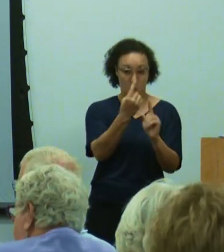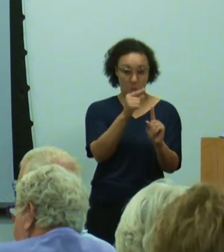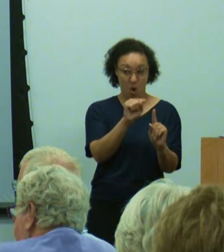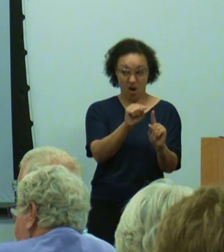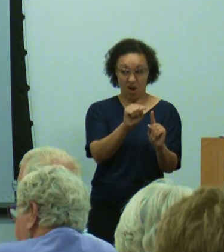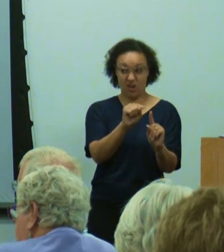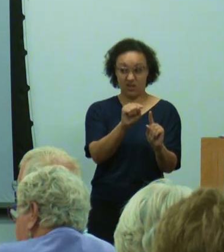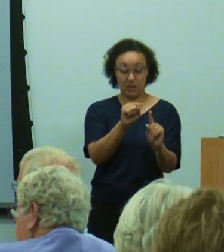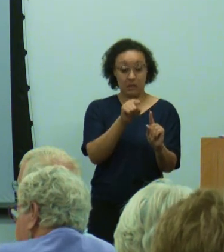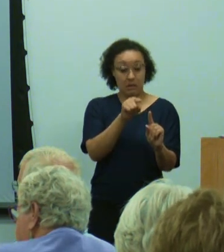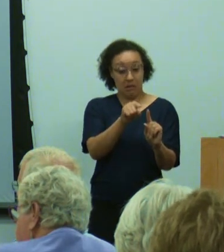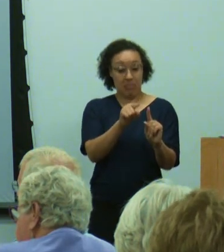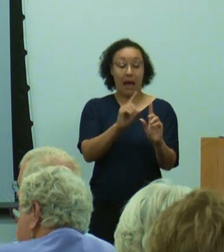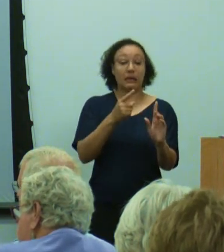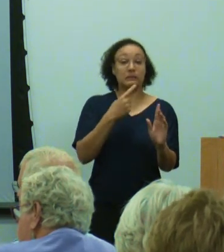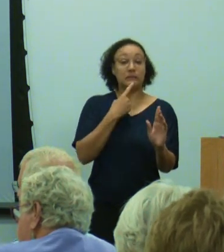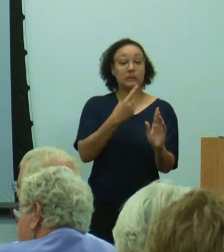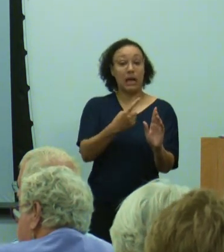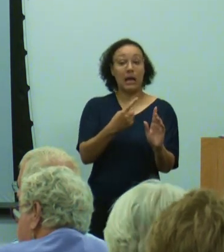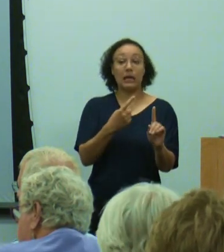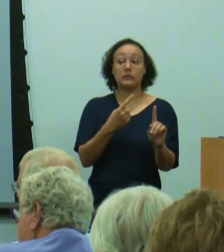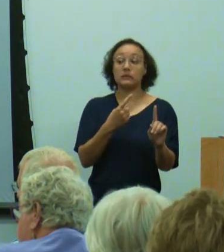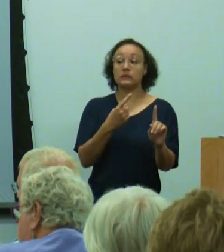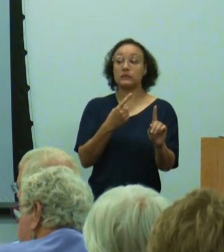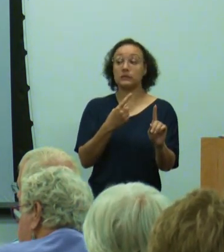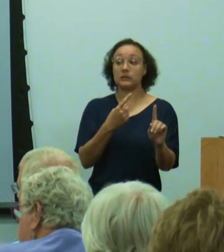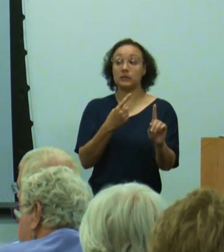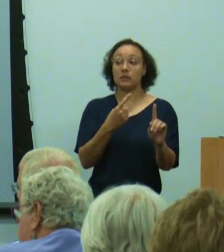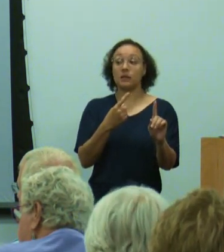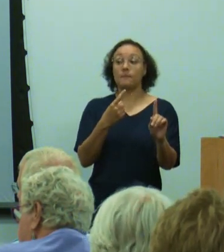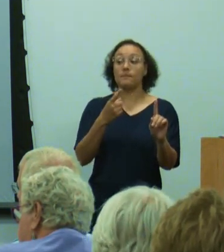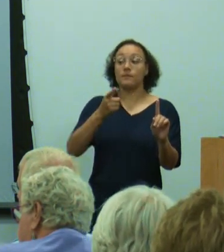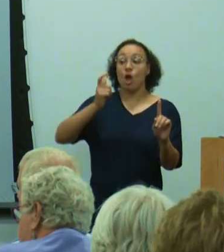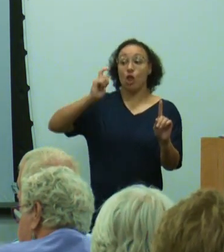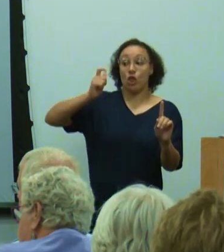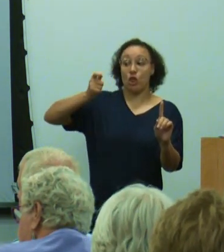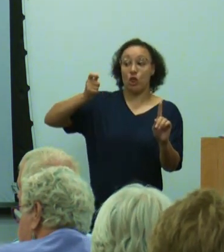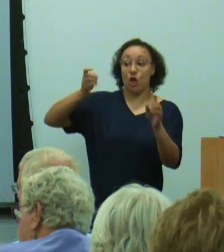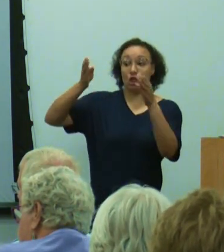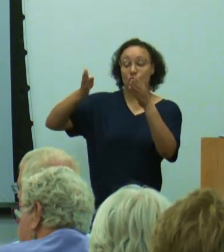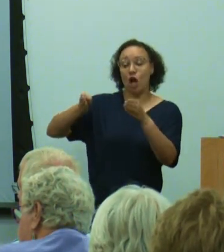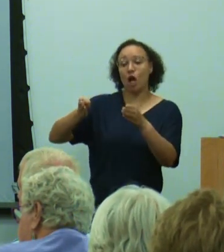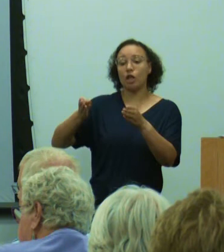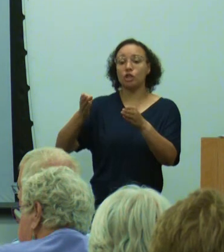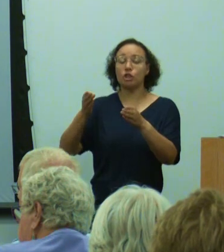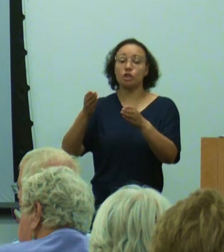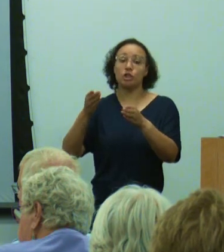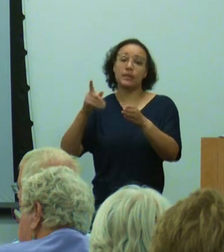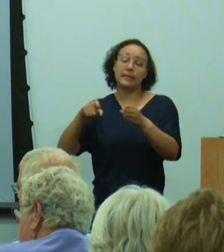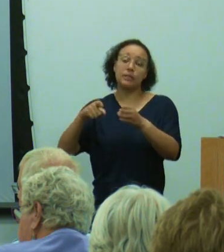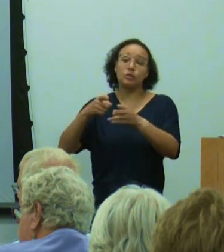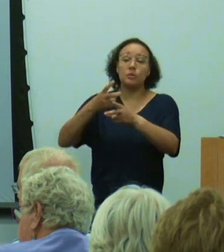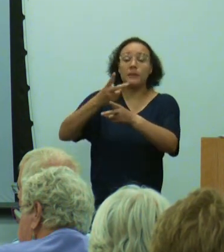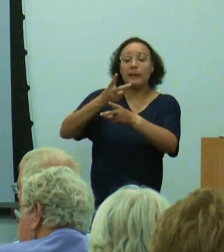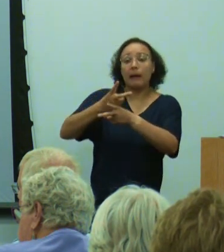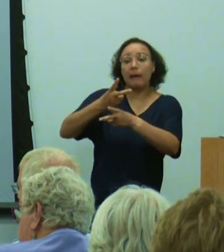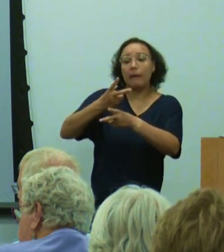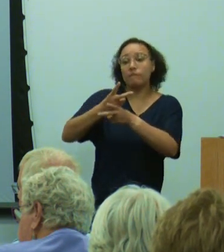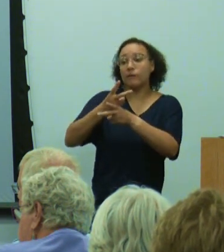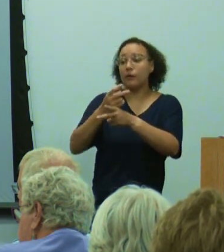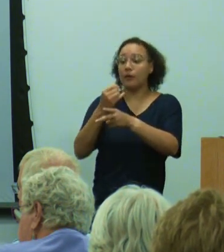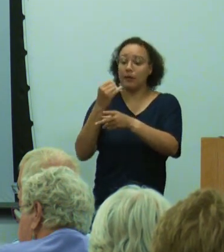It basically is saying that judges have to be mindful of whether or not